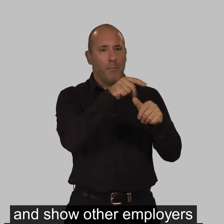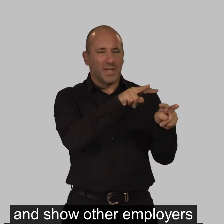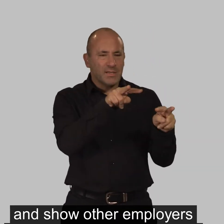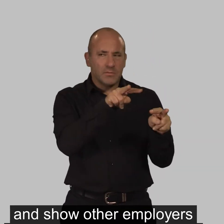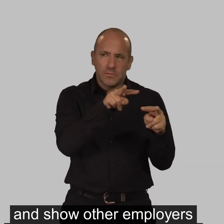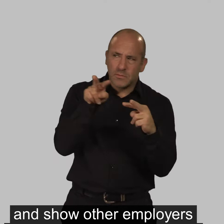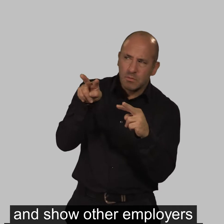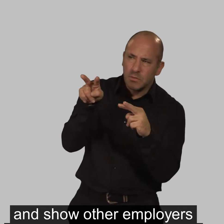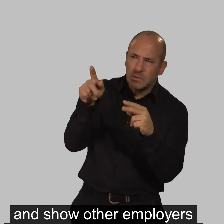successful.